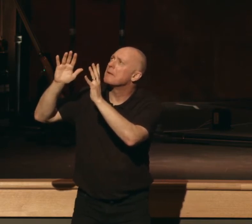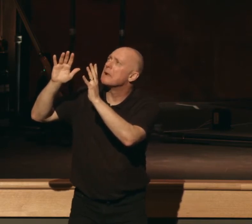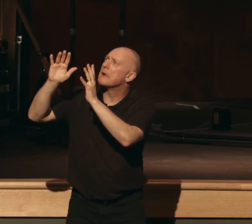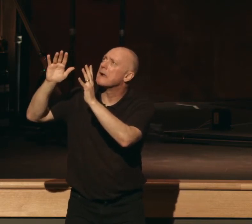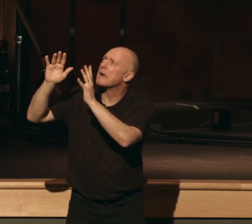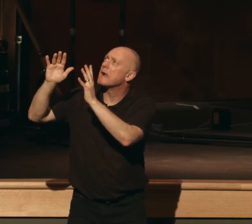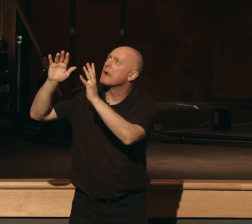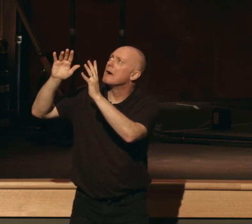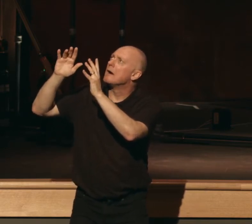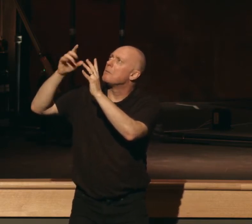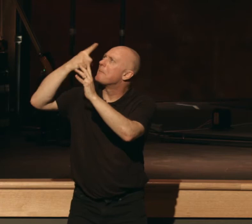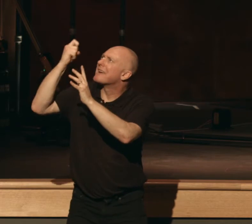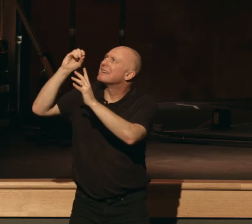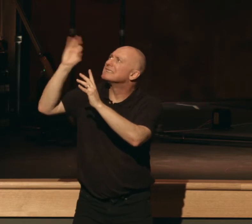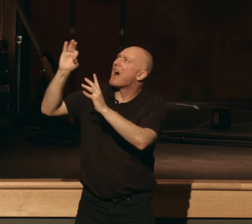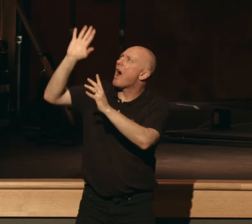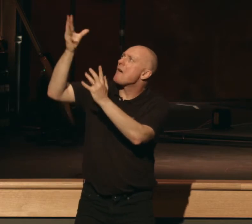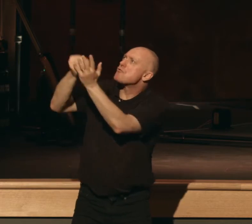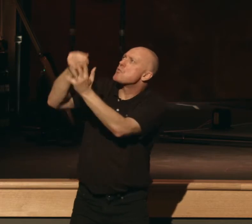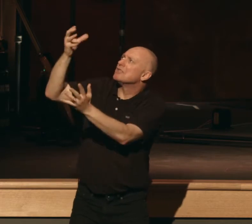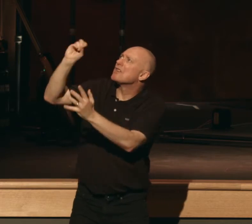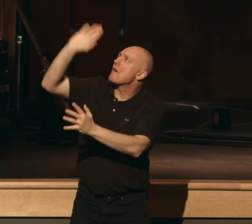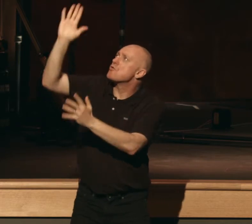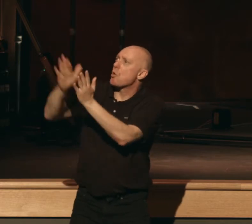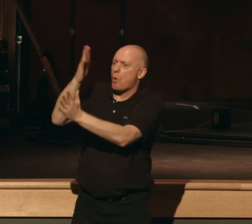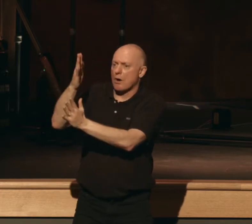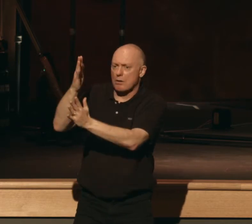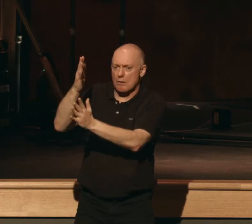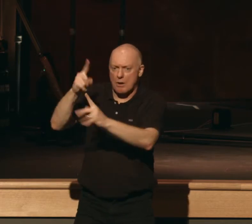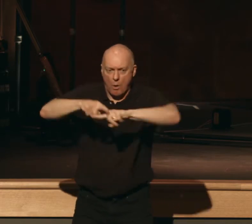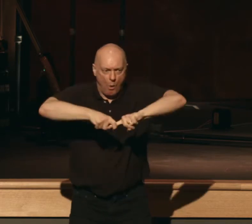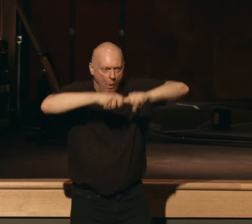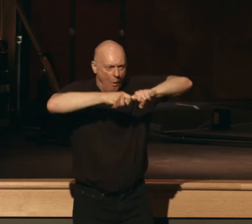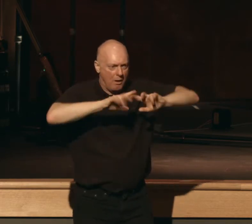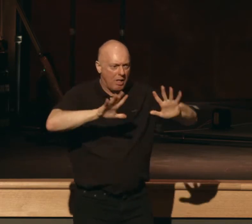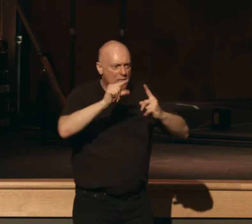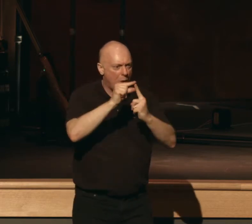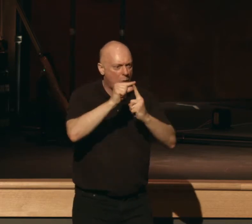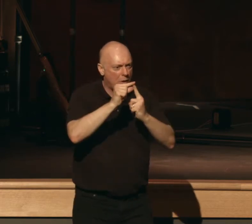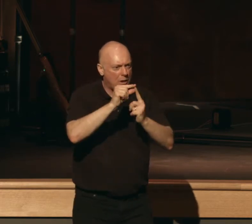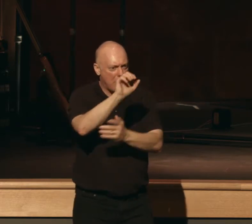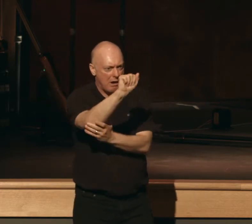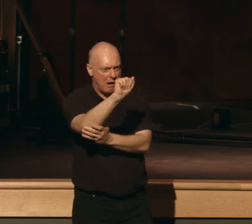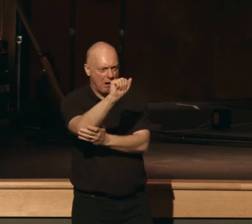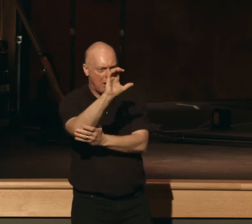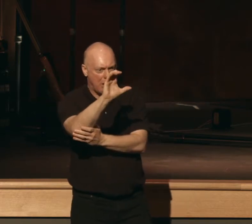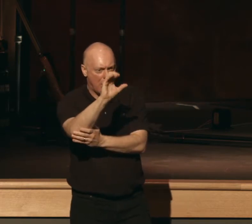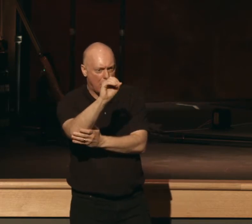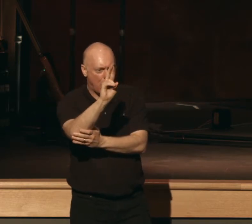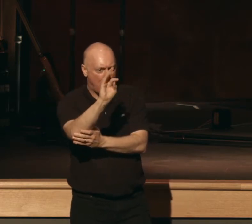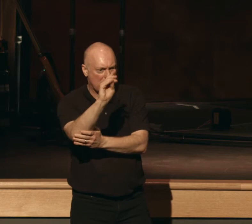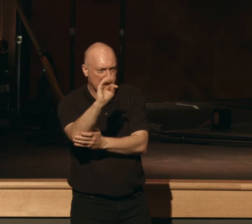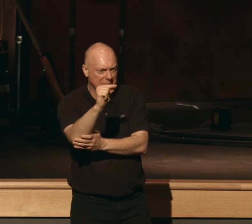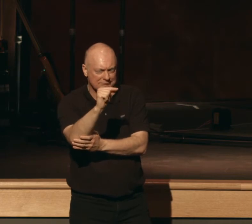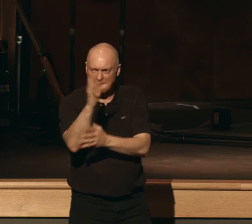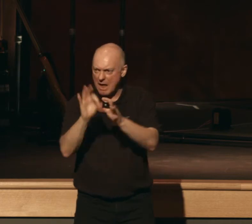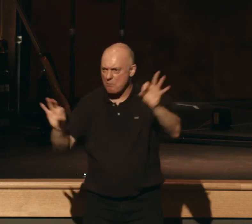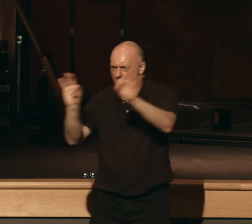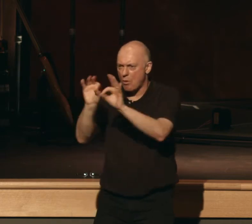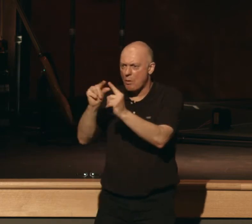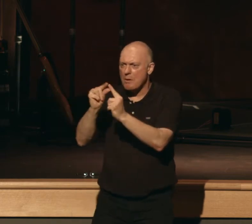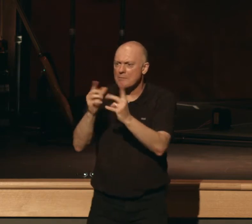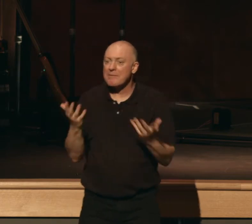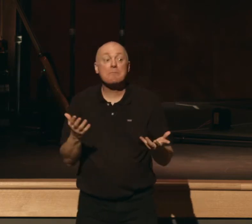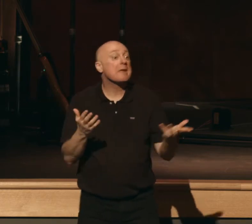according to the riches of his glory. And we'll stop there, because that word according is very important. If